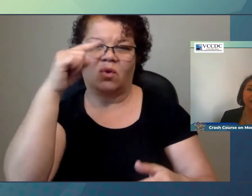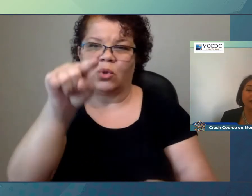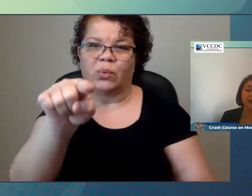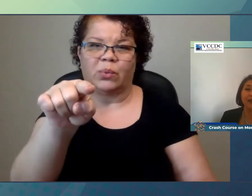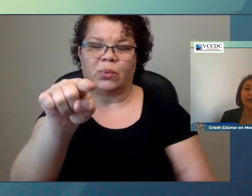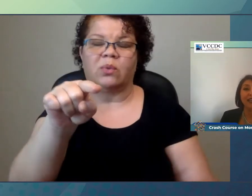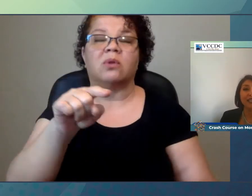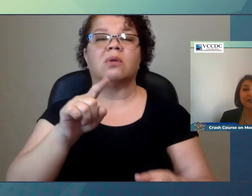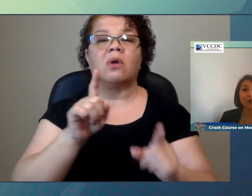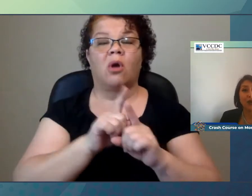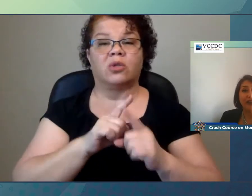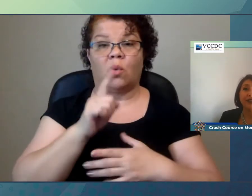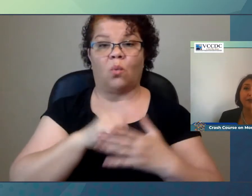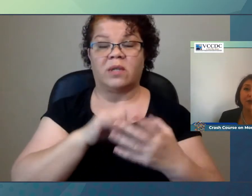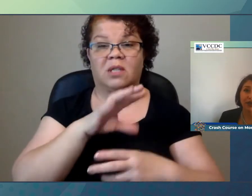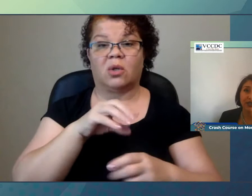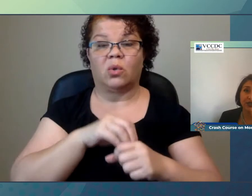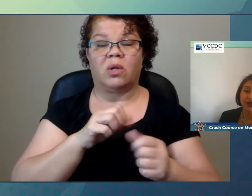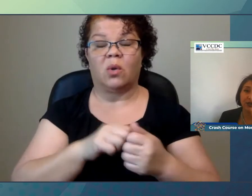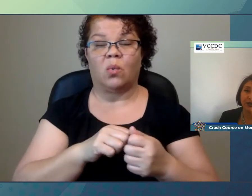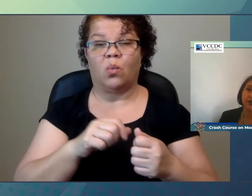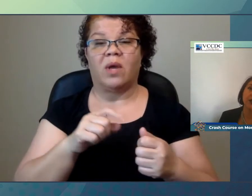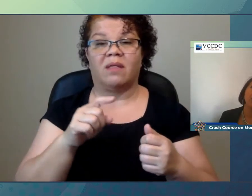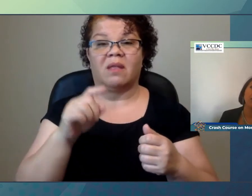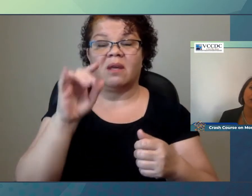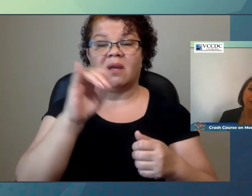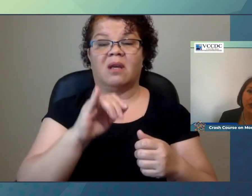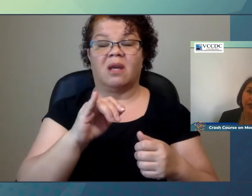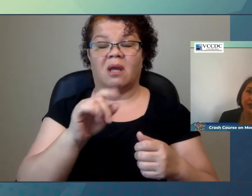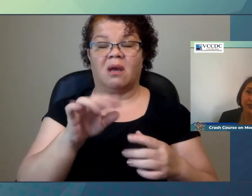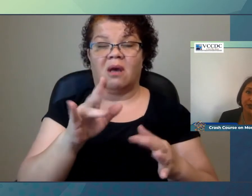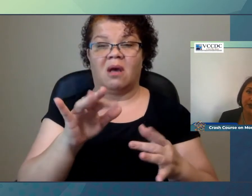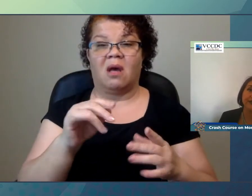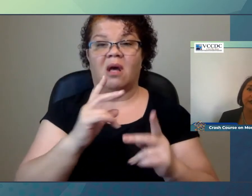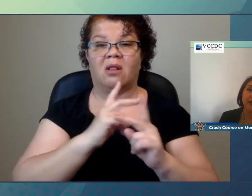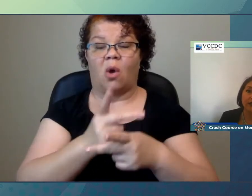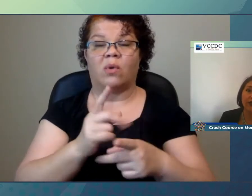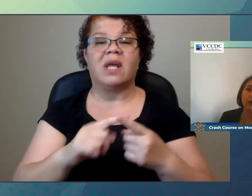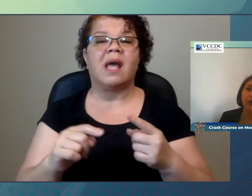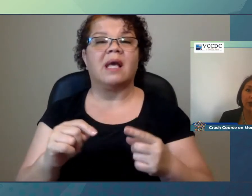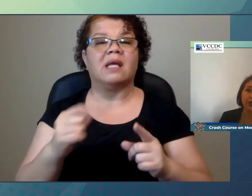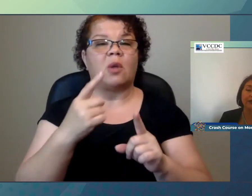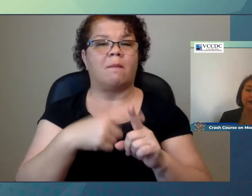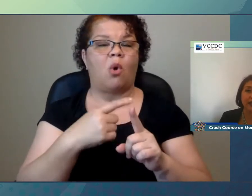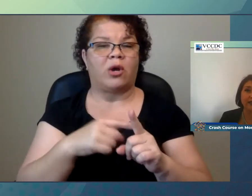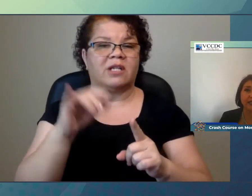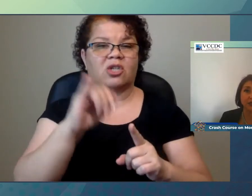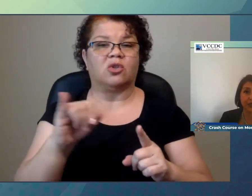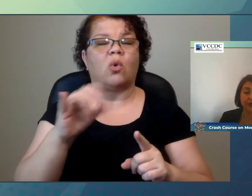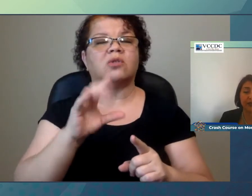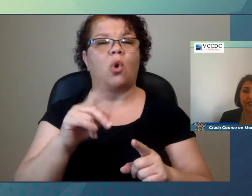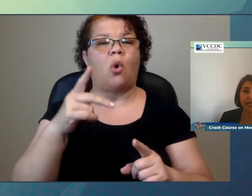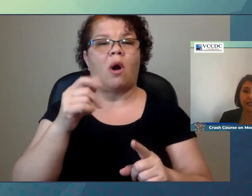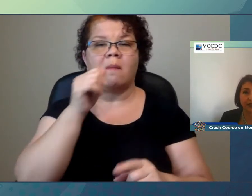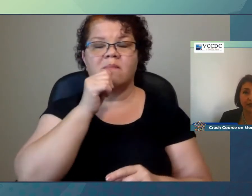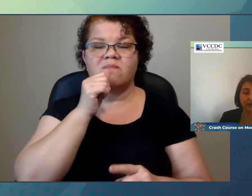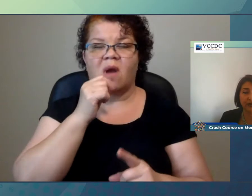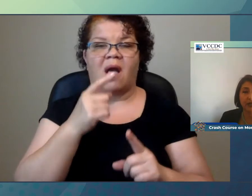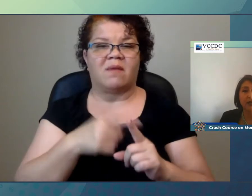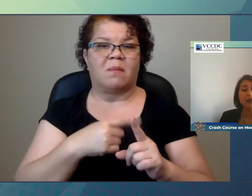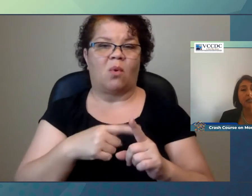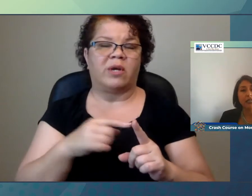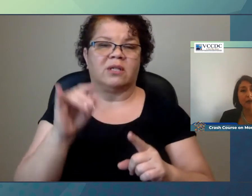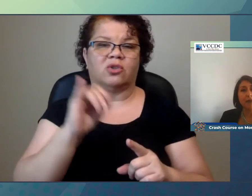in your payment is private mortgage insurance or mortgage insurance if you are putting less than 20%